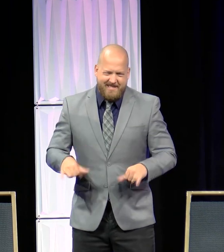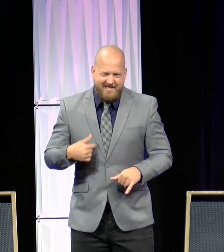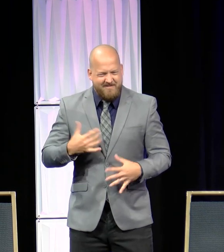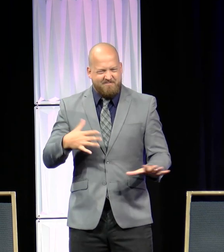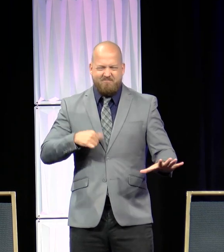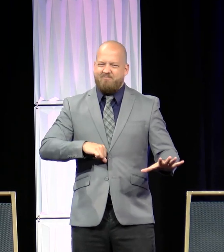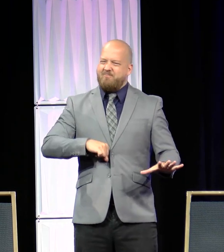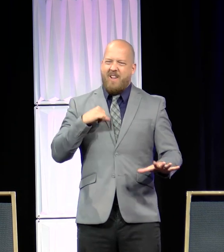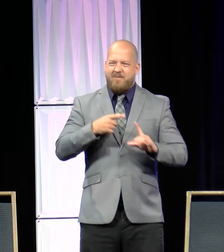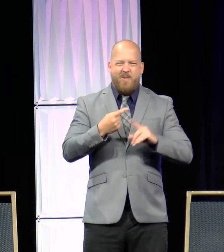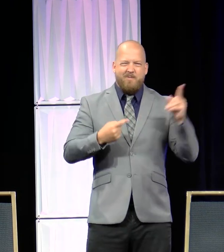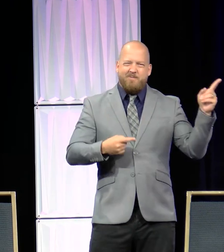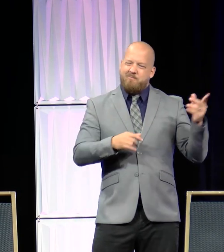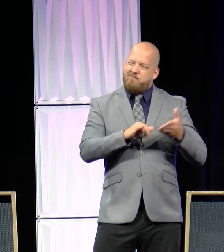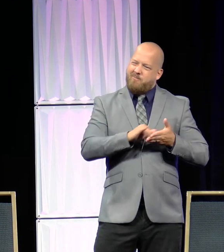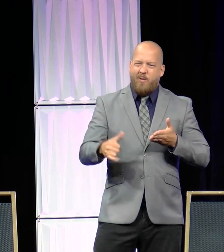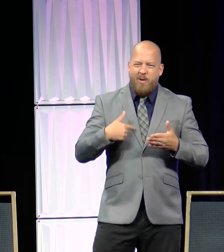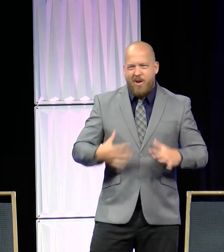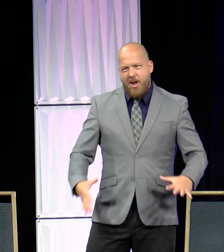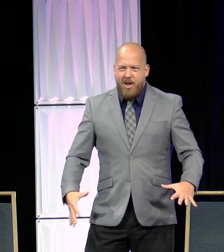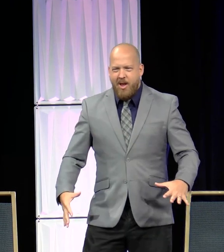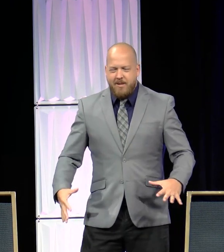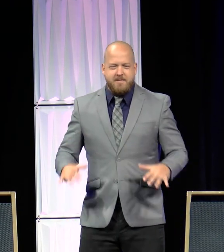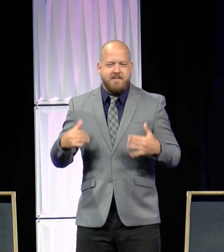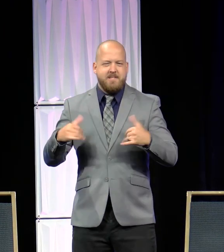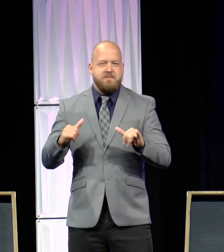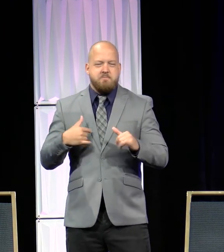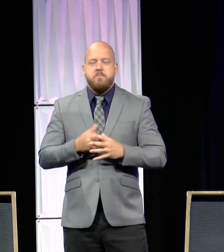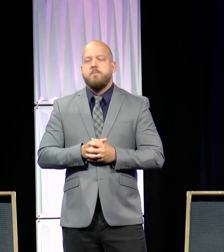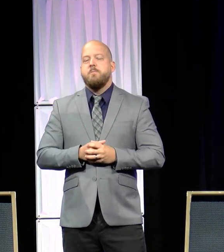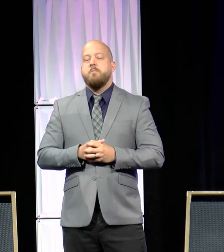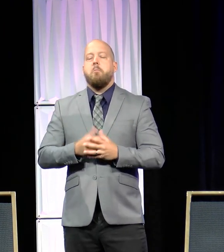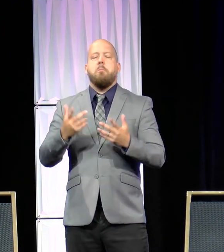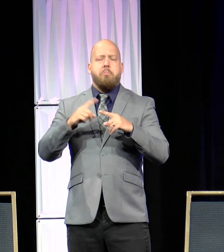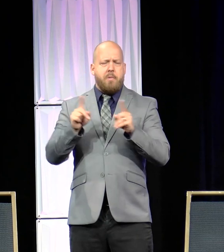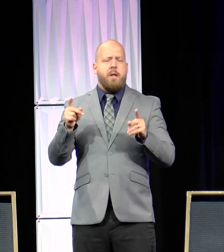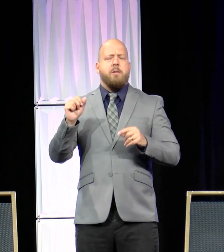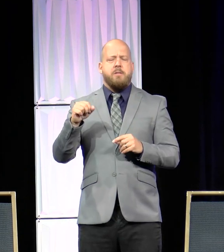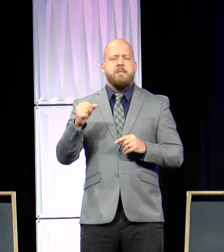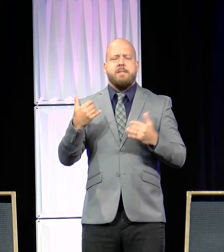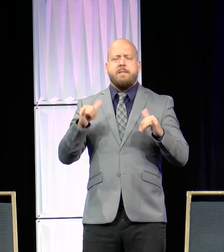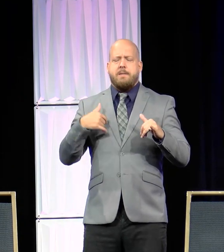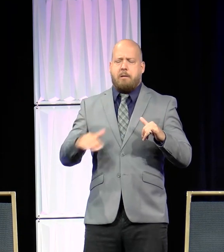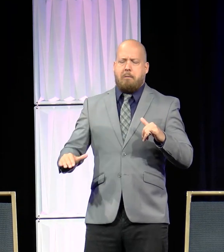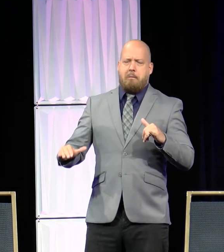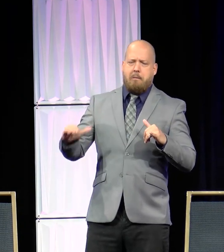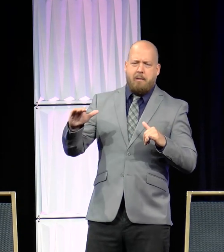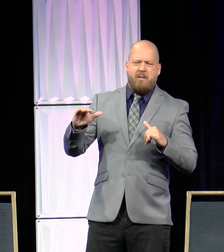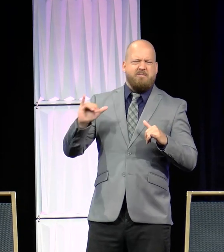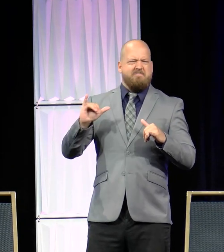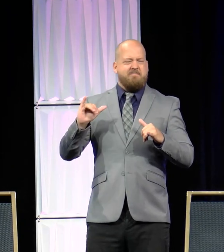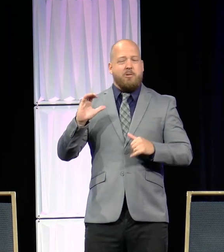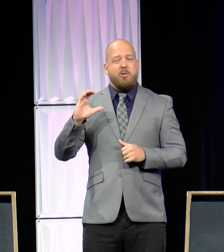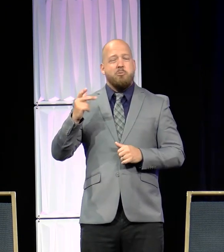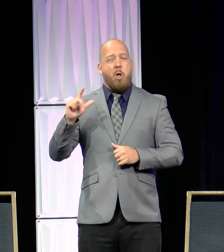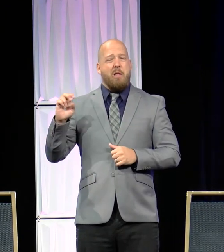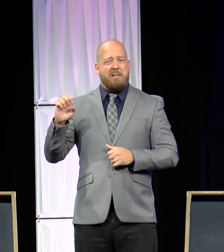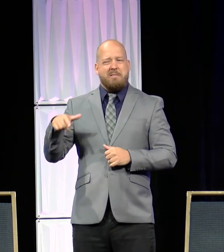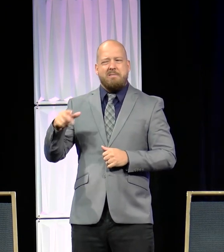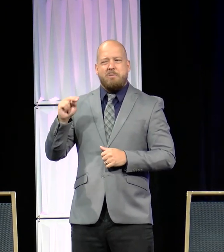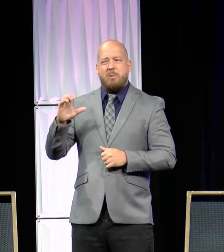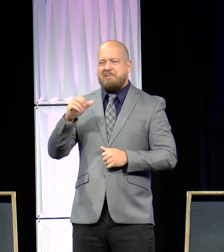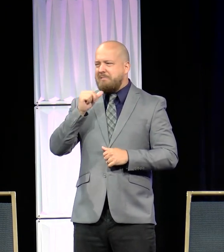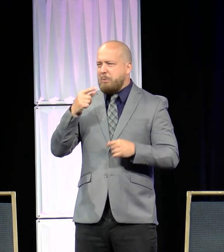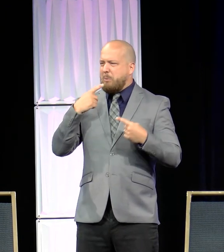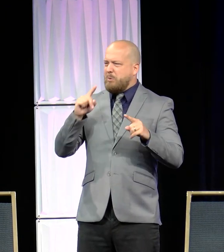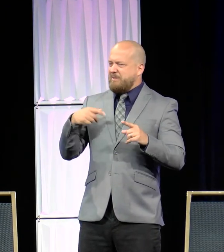I'm proud of it. But it wasn't working too well for me during those times. So as I mentioned, even with the signing